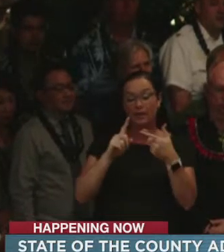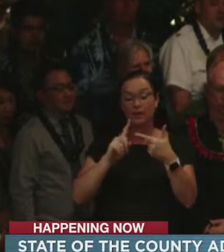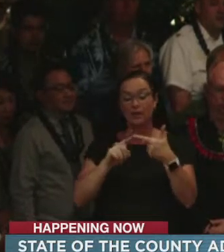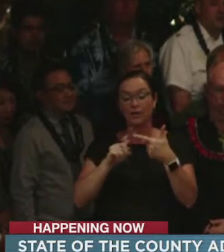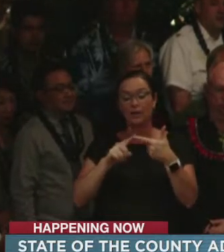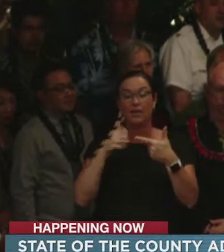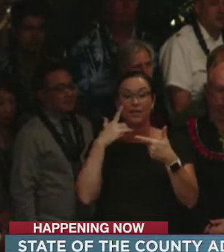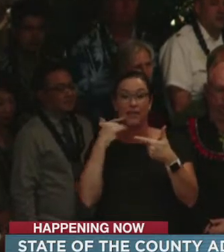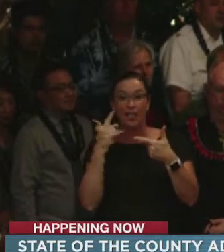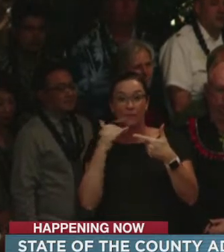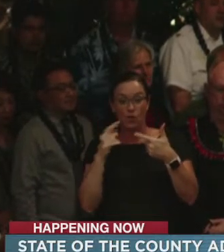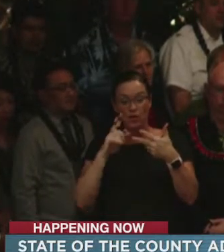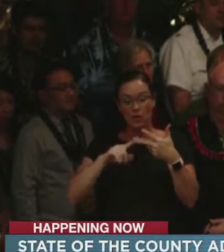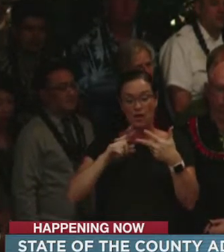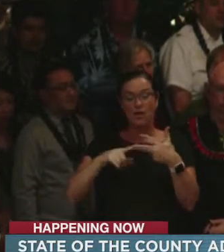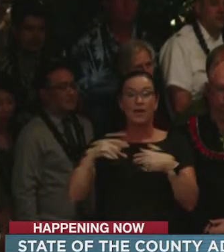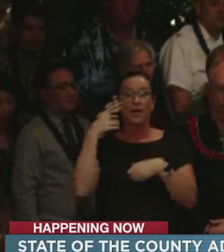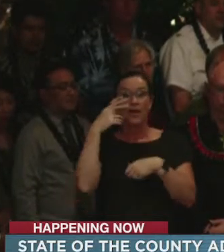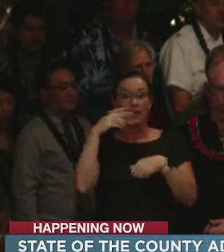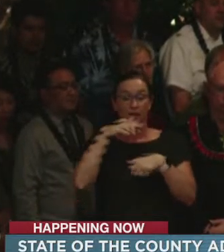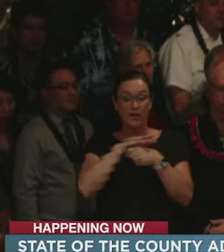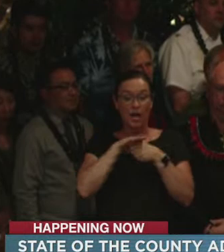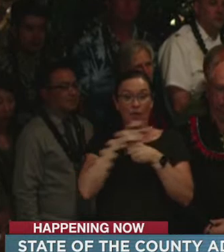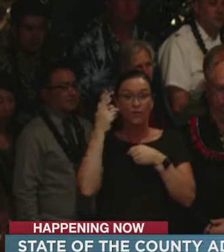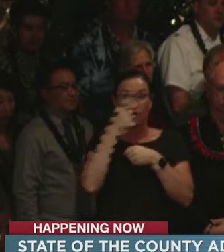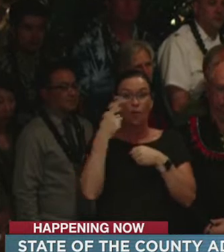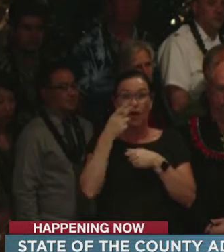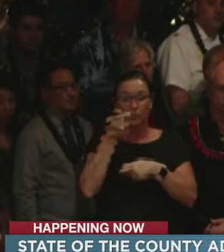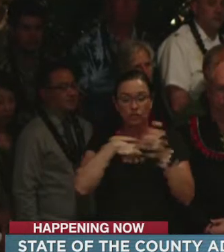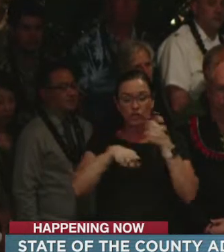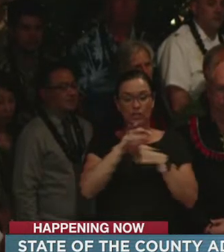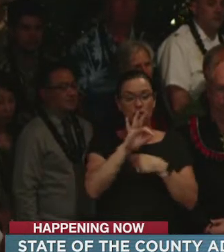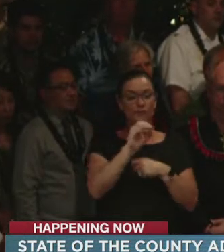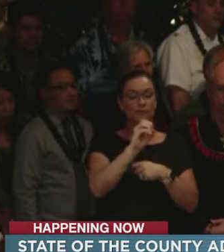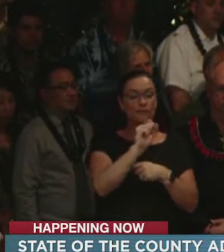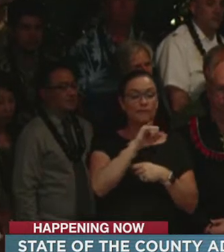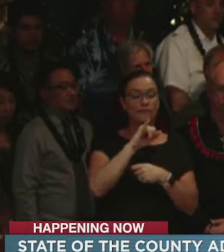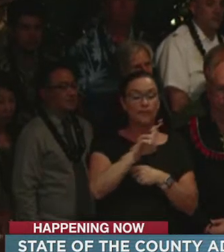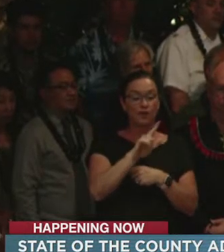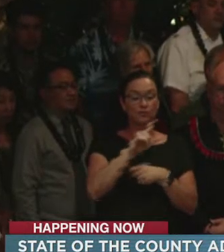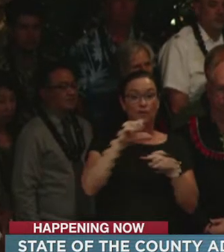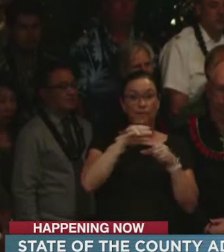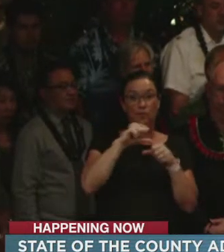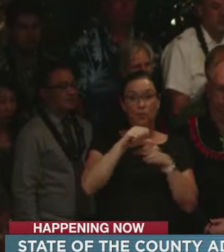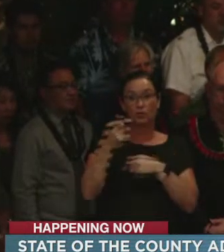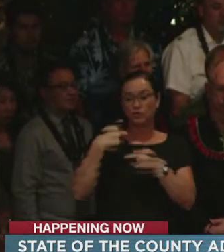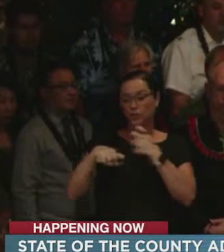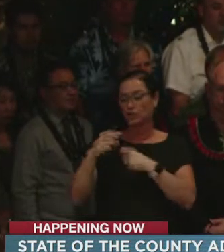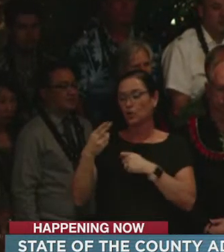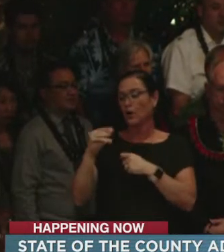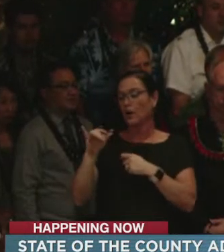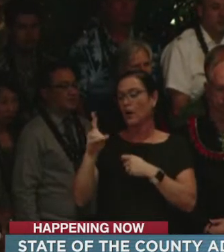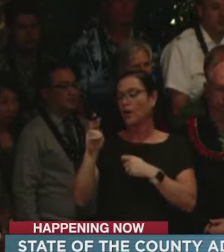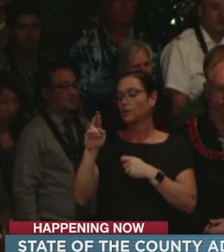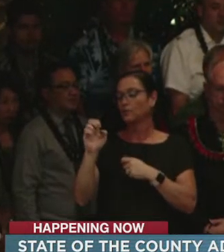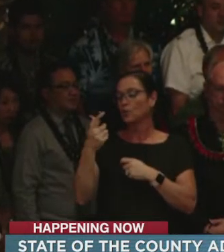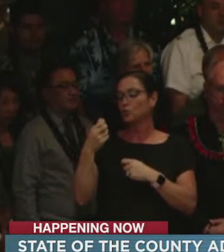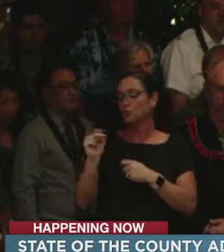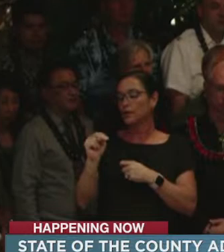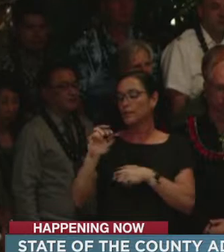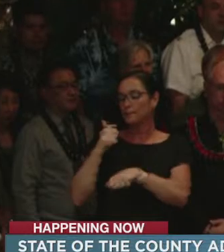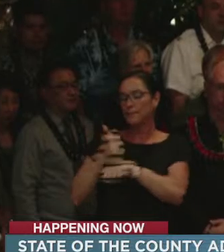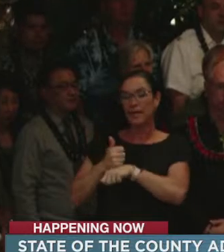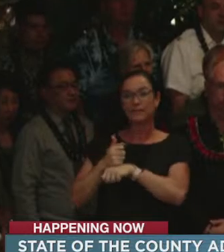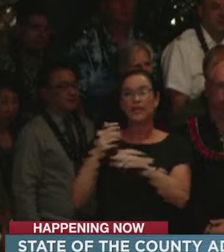of Hawaii to replace oil and fossil fuels with hydrogen-based fuel cells to help reach carbon